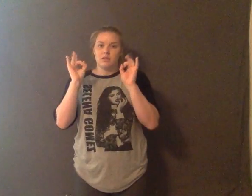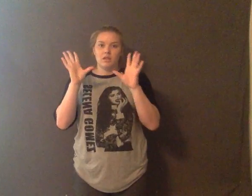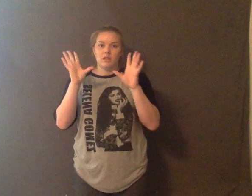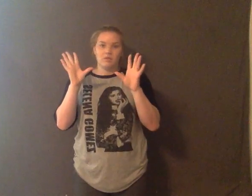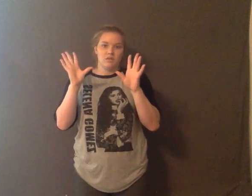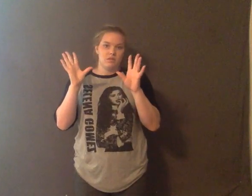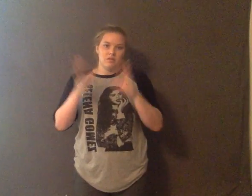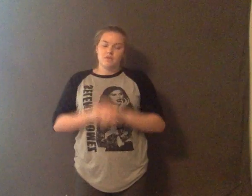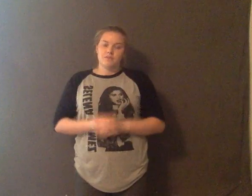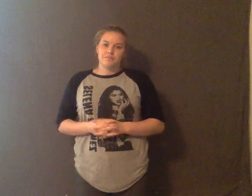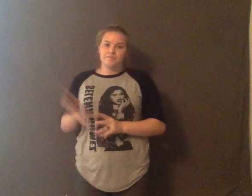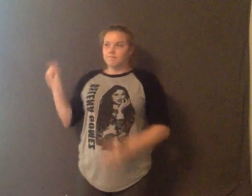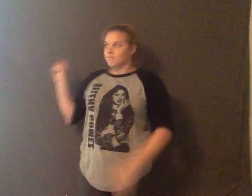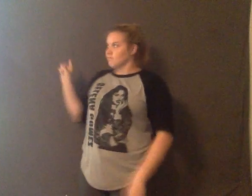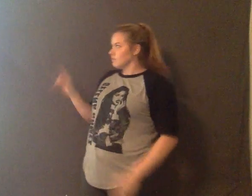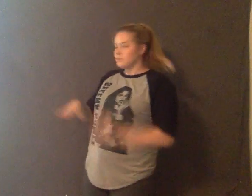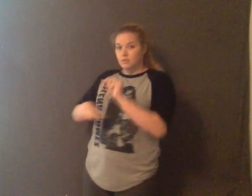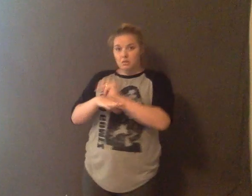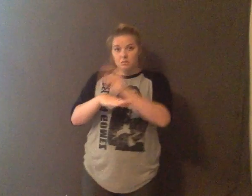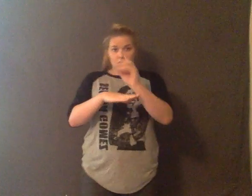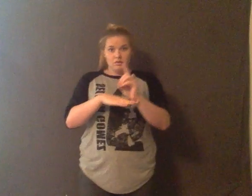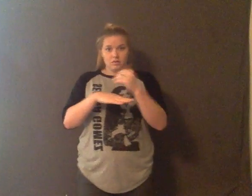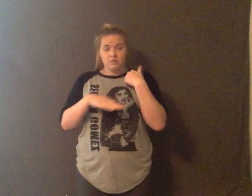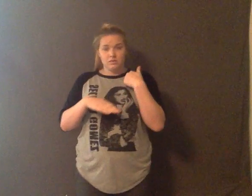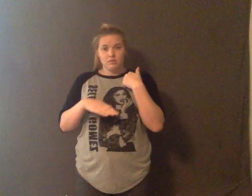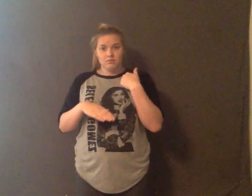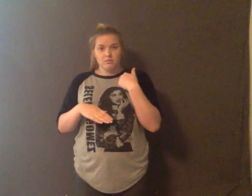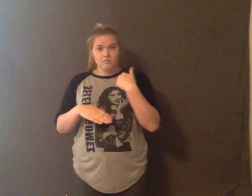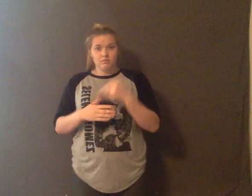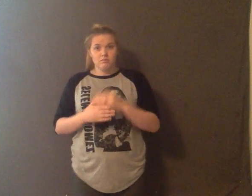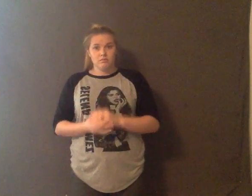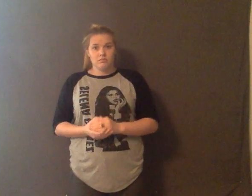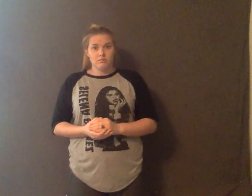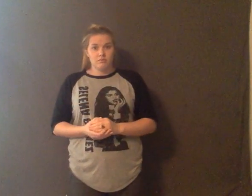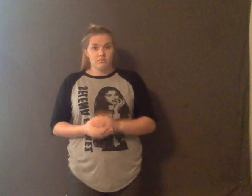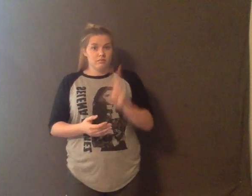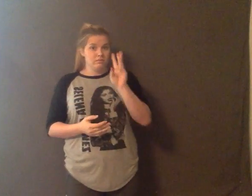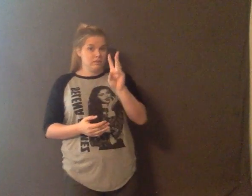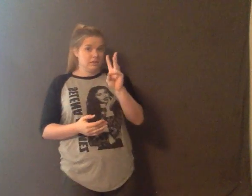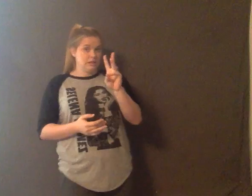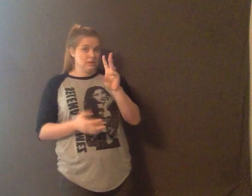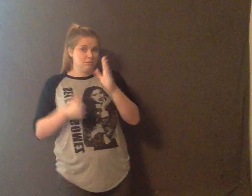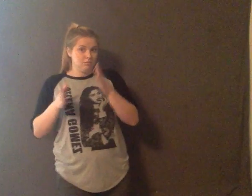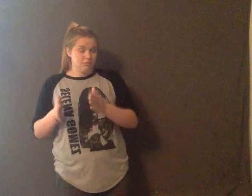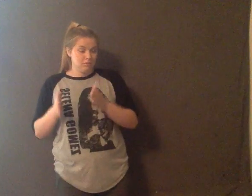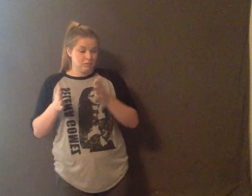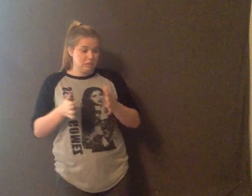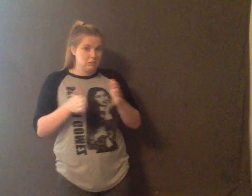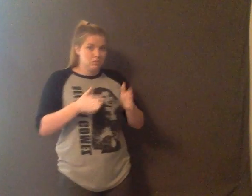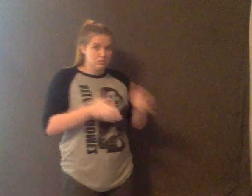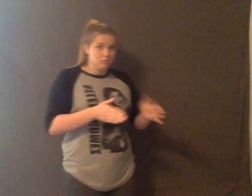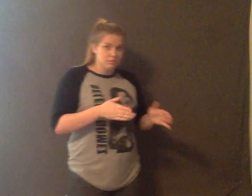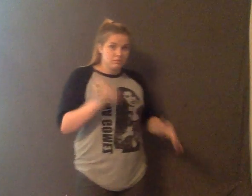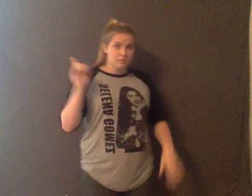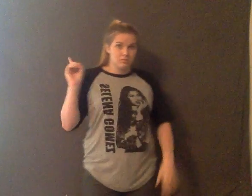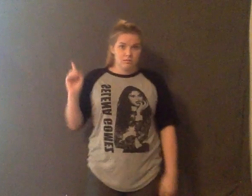products. So McDonald's, for instance, has 6 people staffed full-time, according to records we've found, whose salaries are paid for by